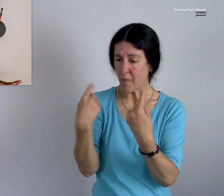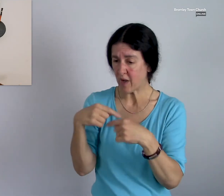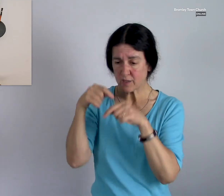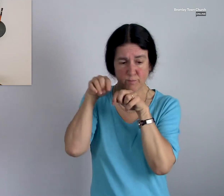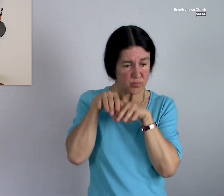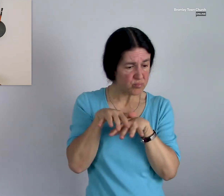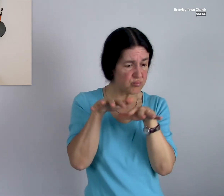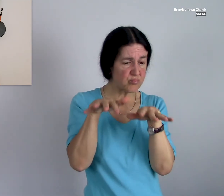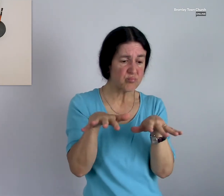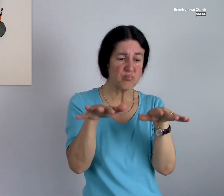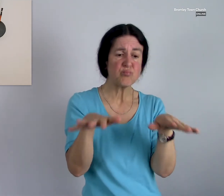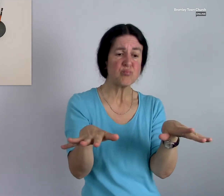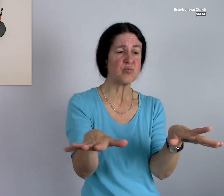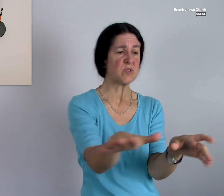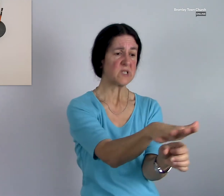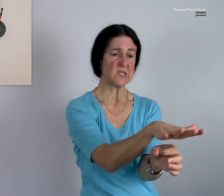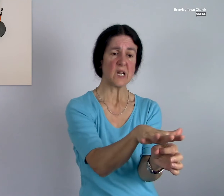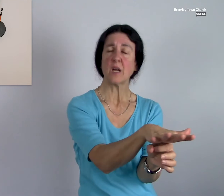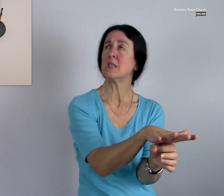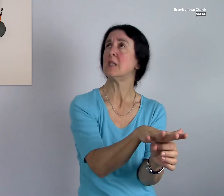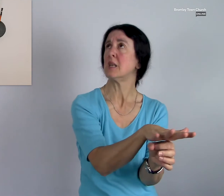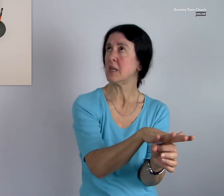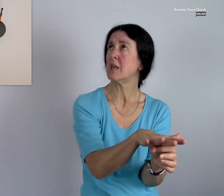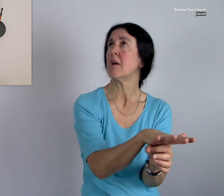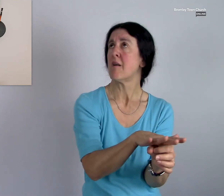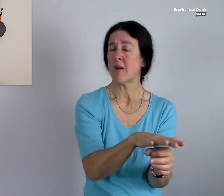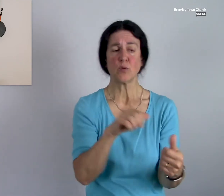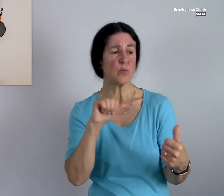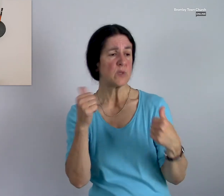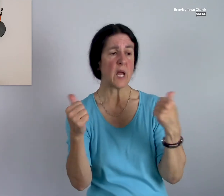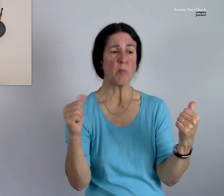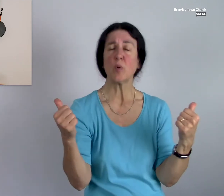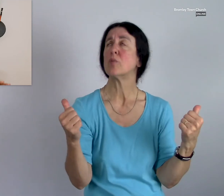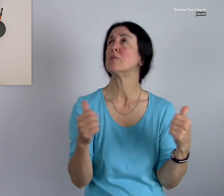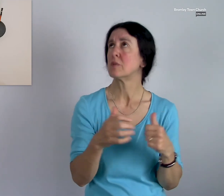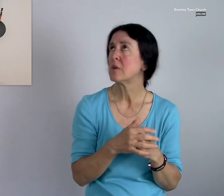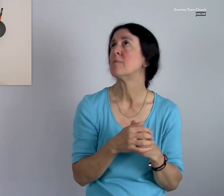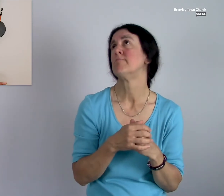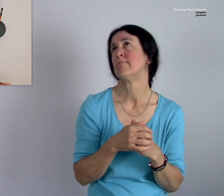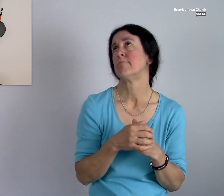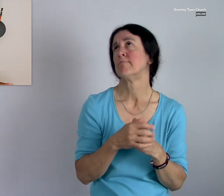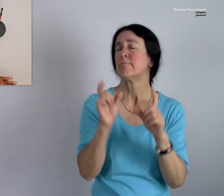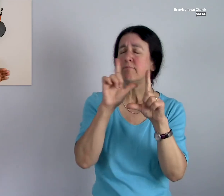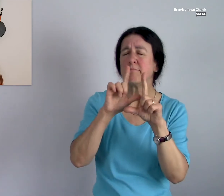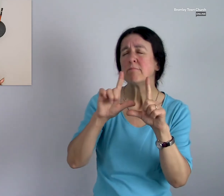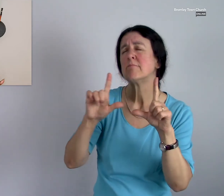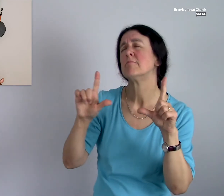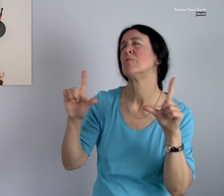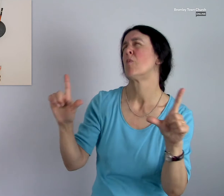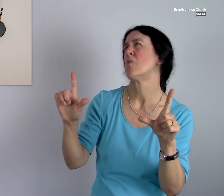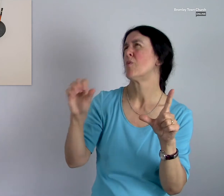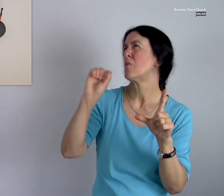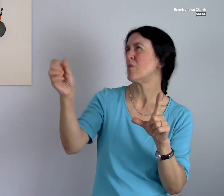the society, that it will permeate from us into our neighborhoods, that Lord, your